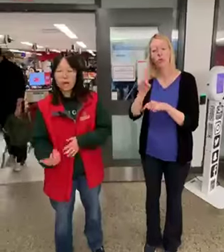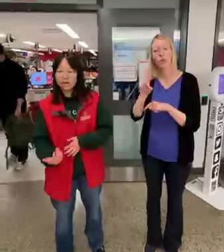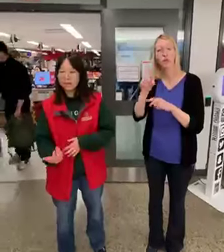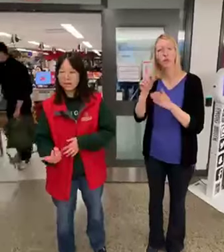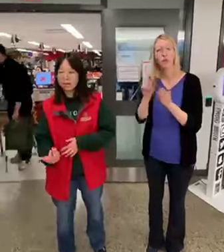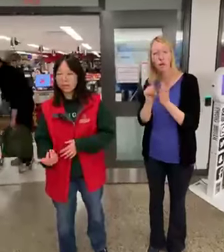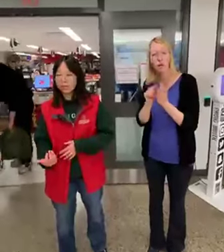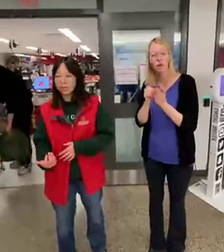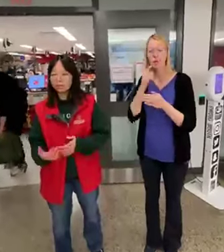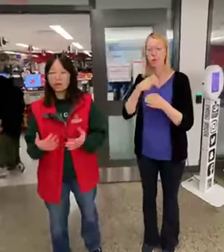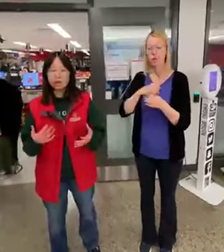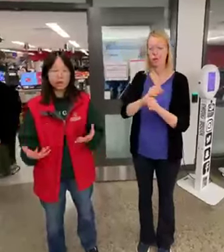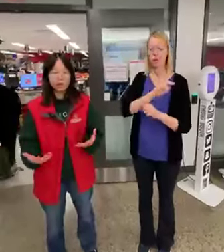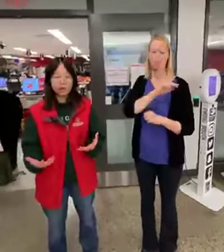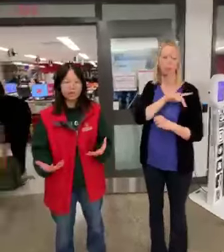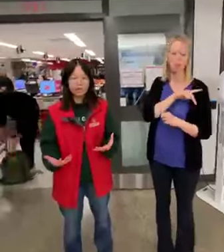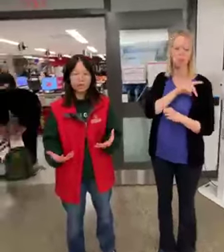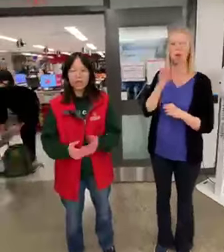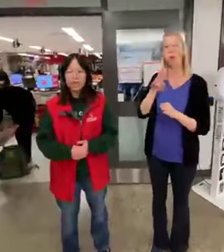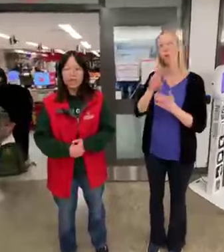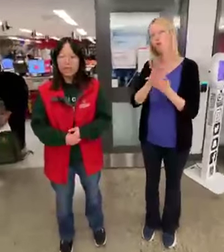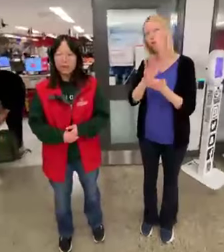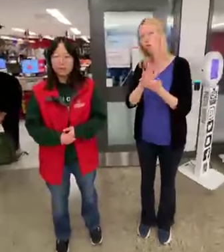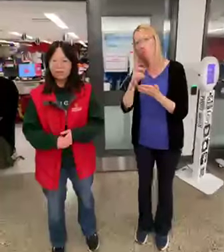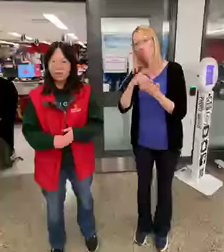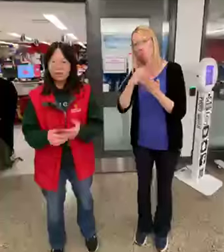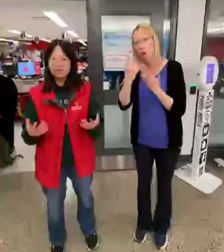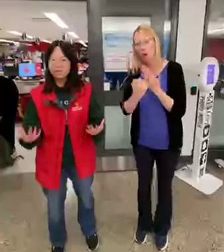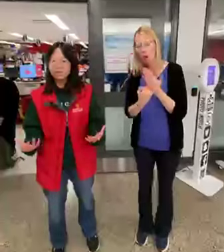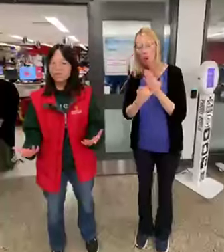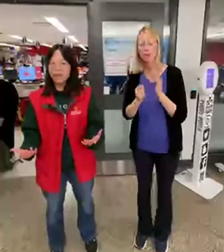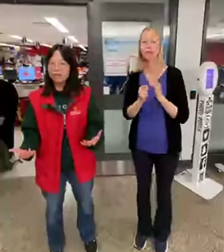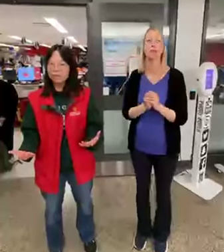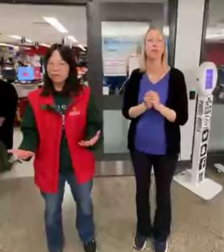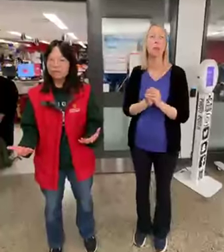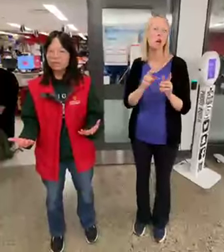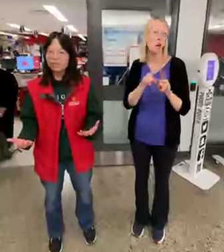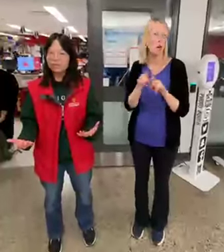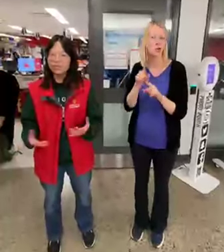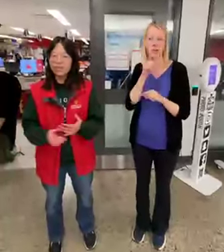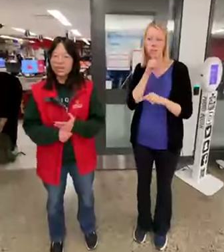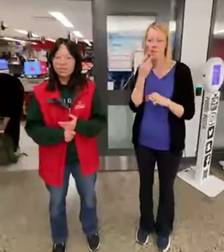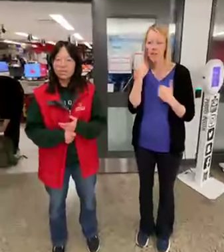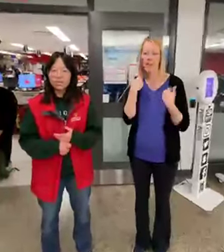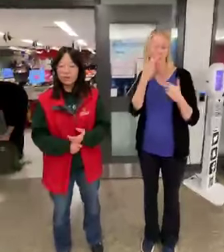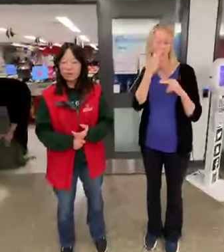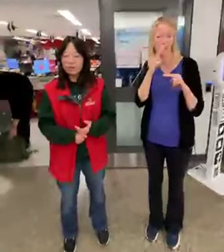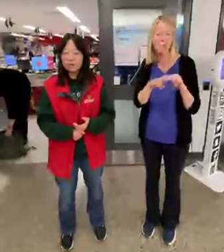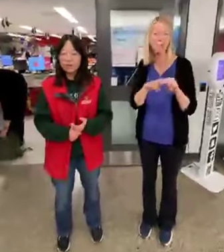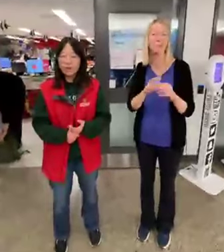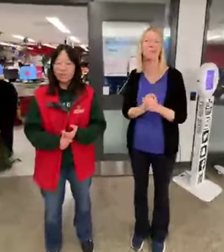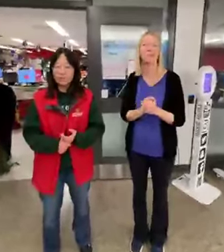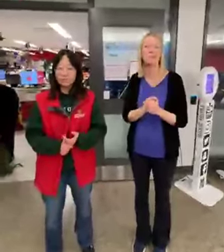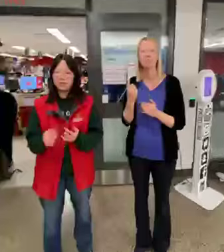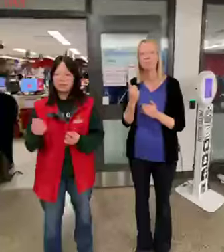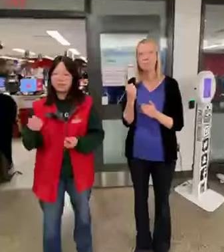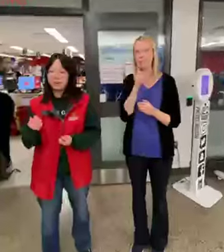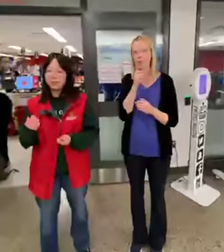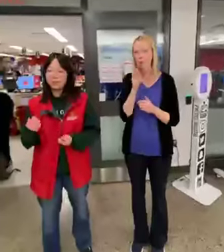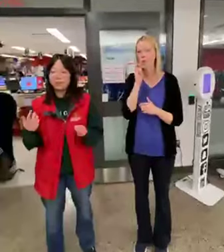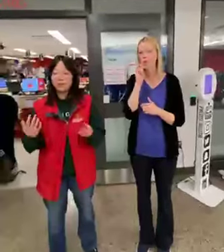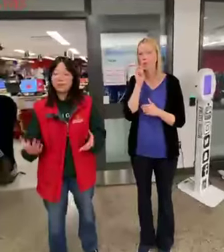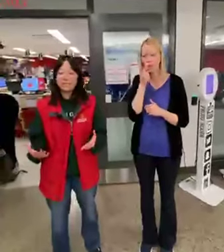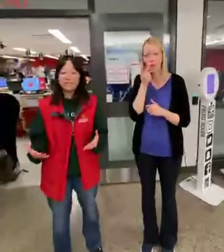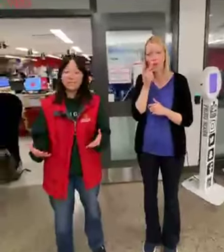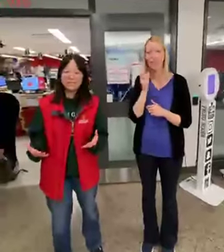personal or academic projects, whatever they would like, and yeah, just to really have fun with it essentially. So something really cool that our makerspace